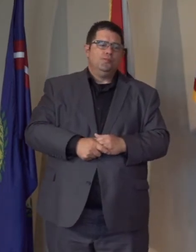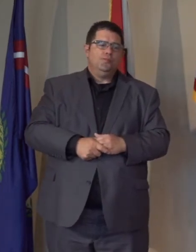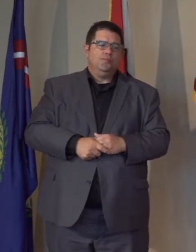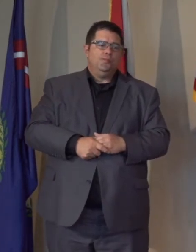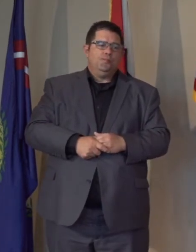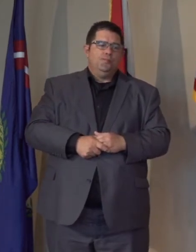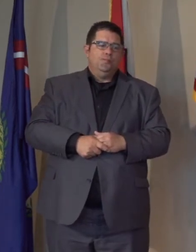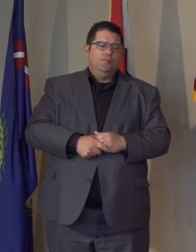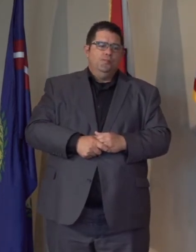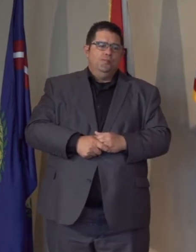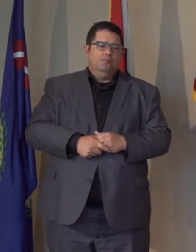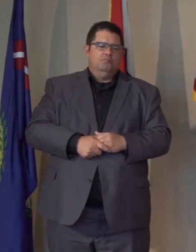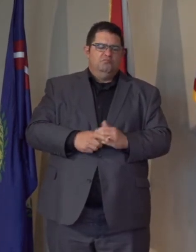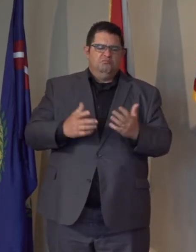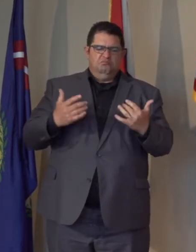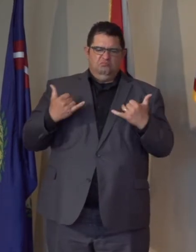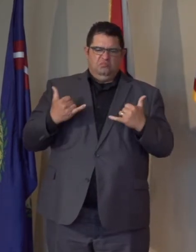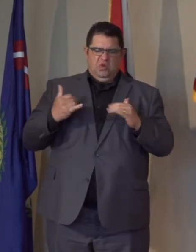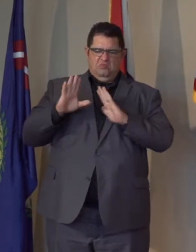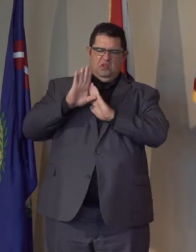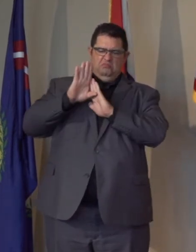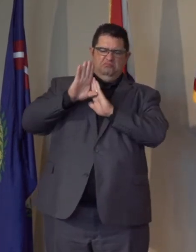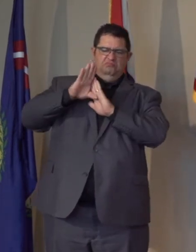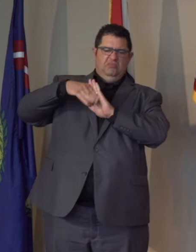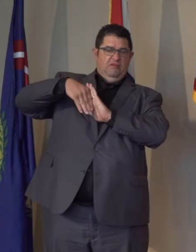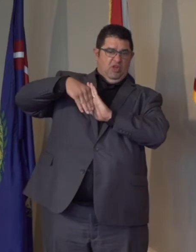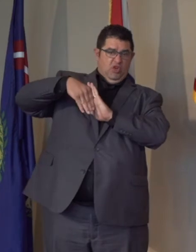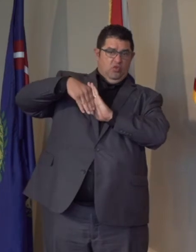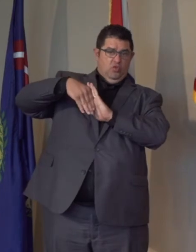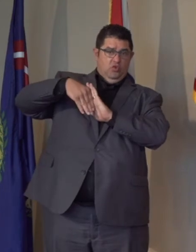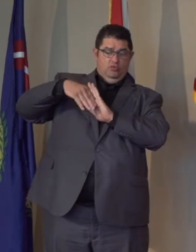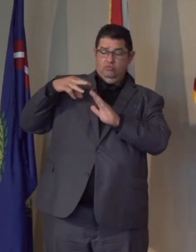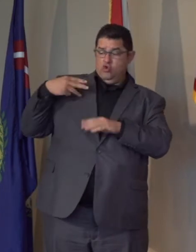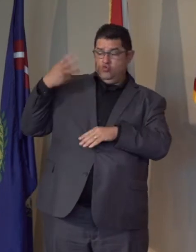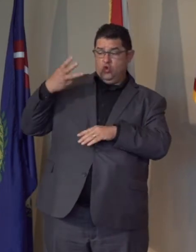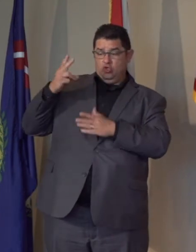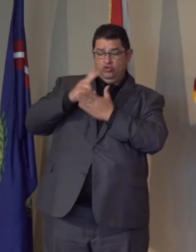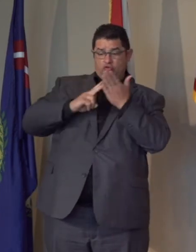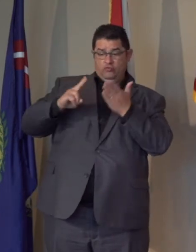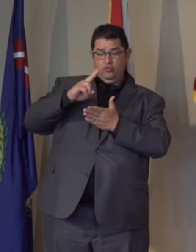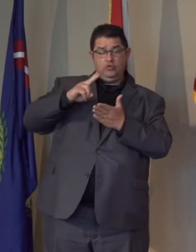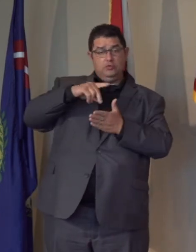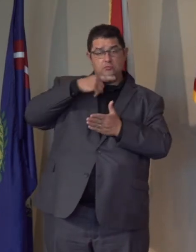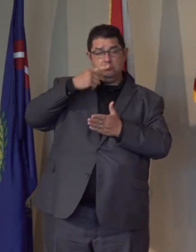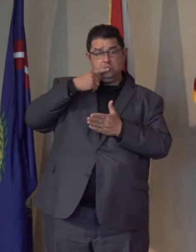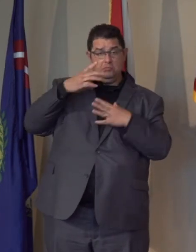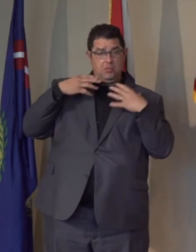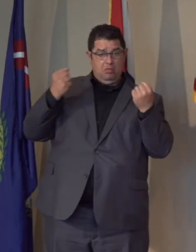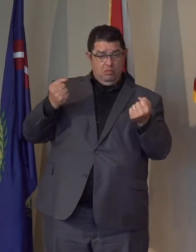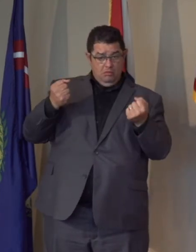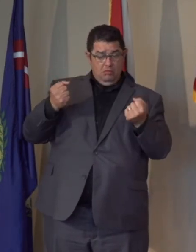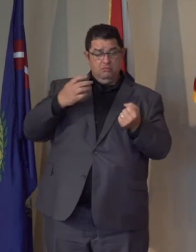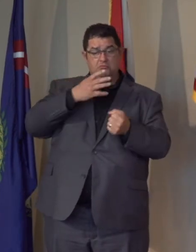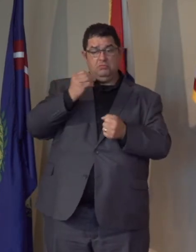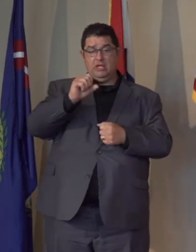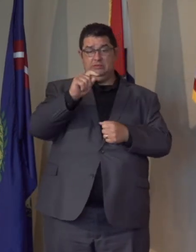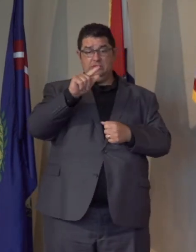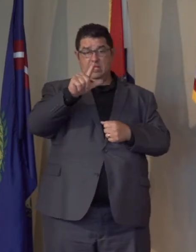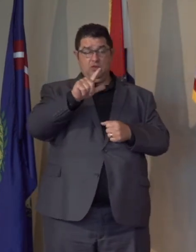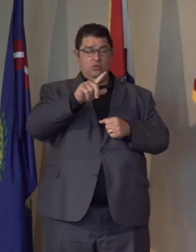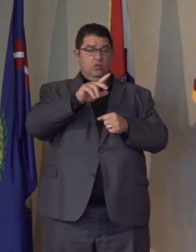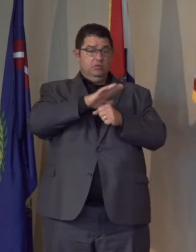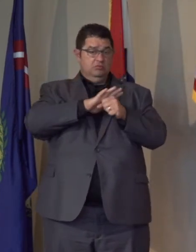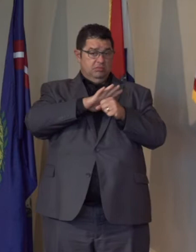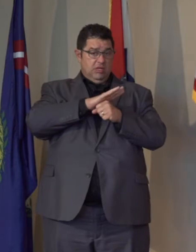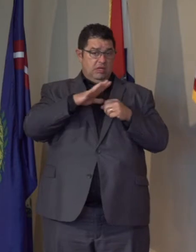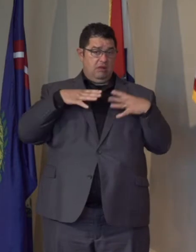So within a half an hour or so, the Washington University's Institute of Public Health and our St. Louis County Health Department